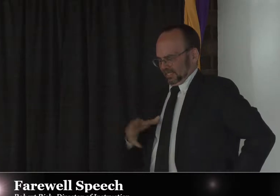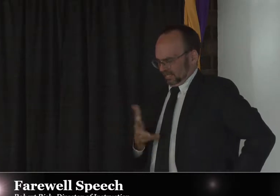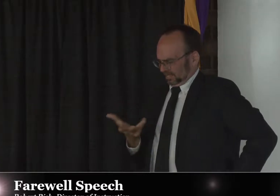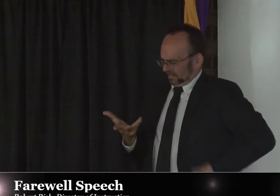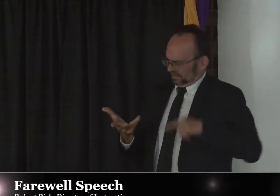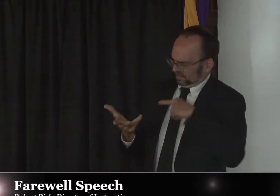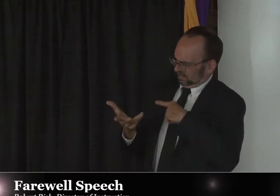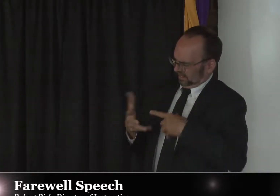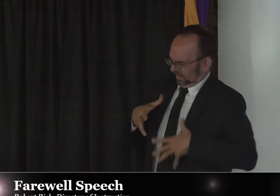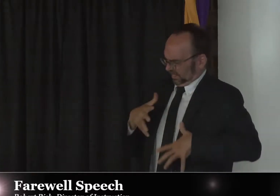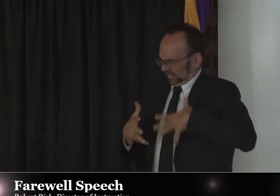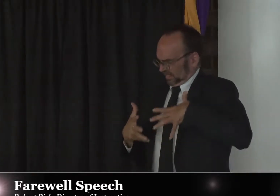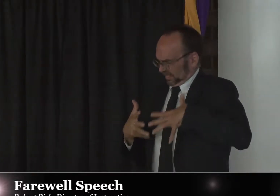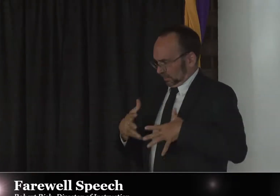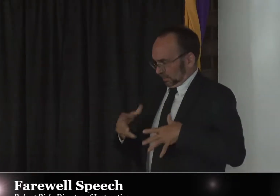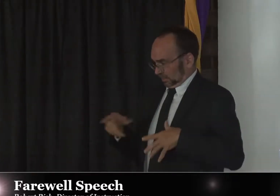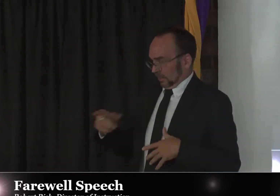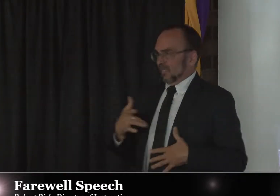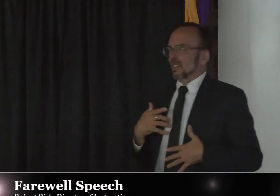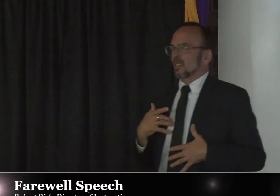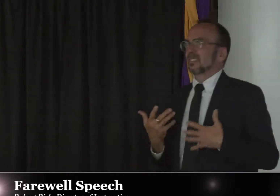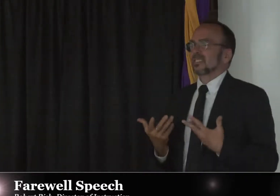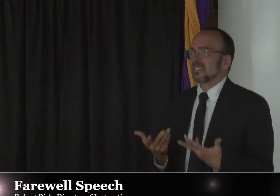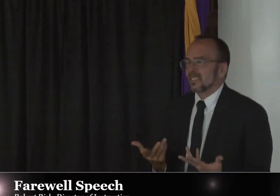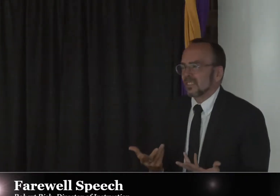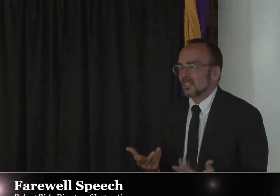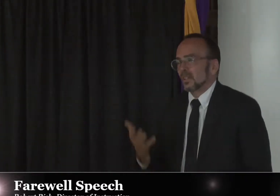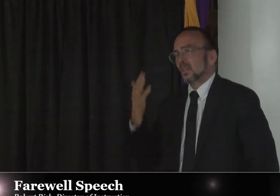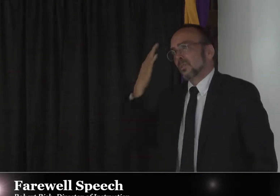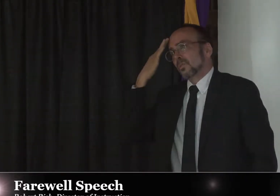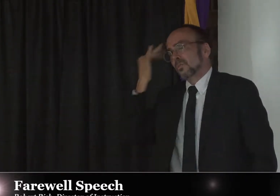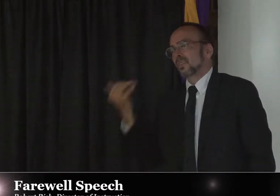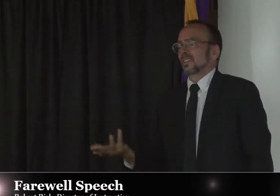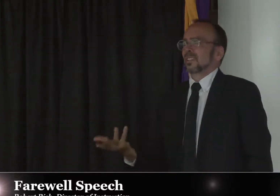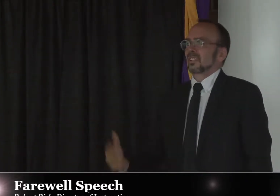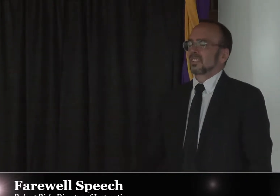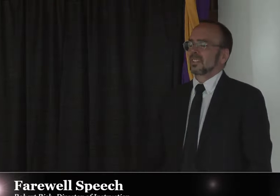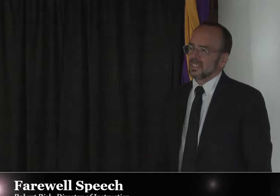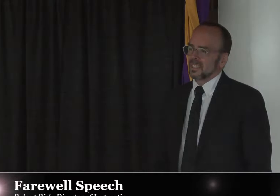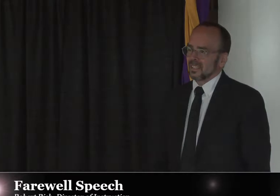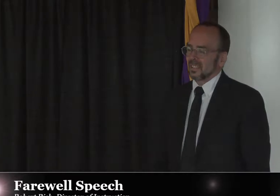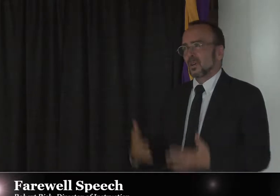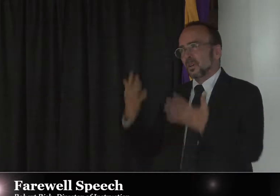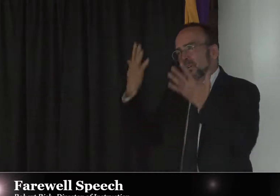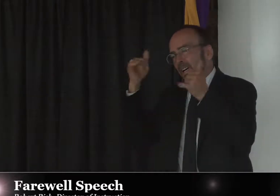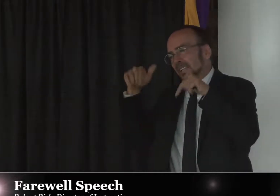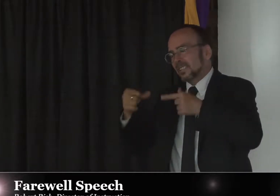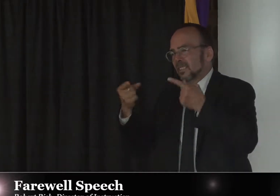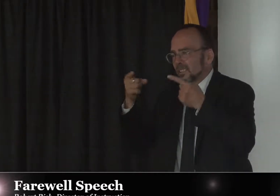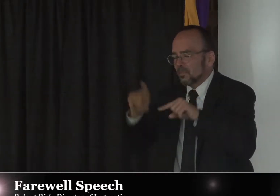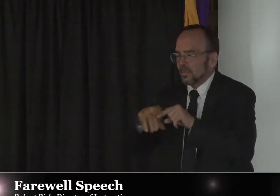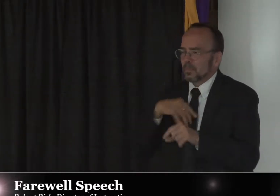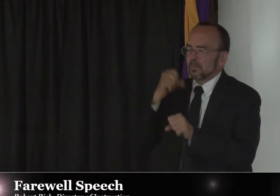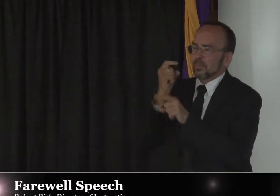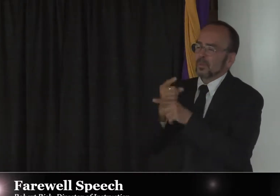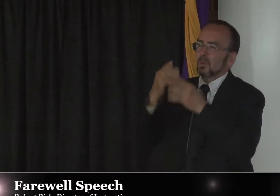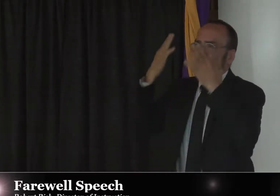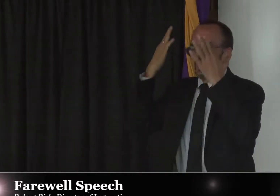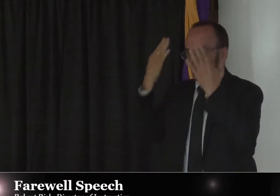he had that discomfort again. He just felt like, why is this happening to me? Why